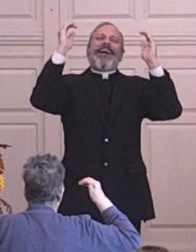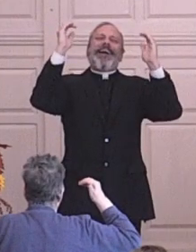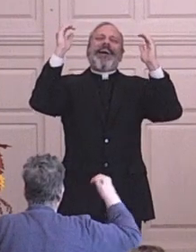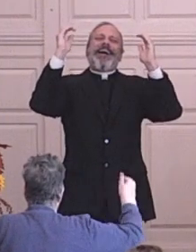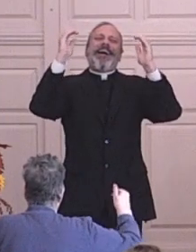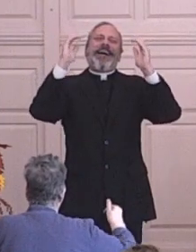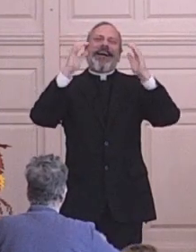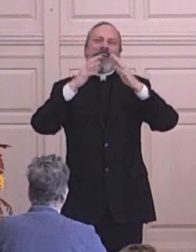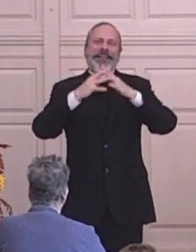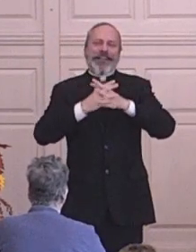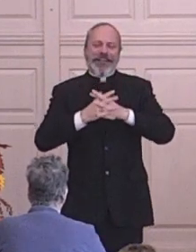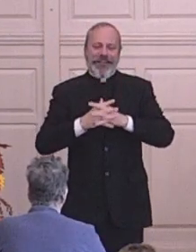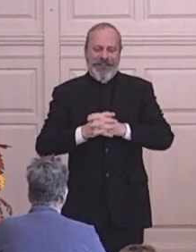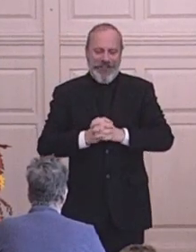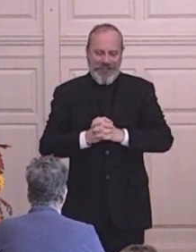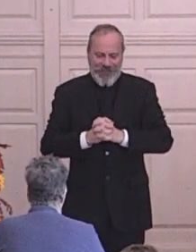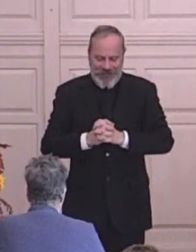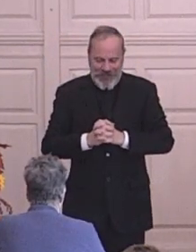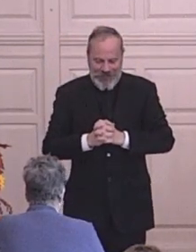the